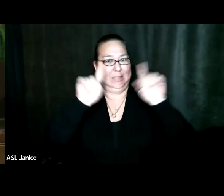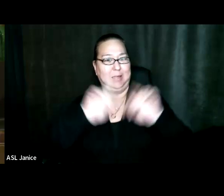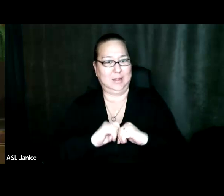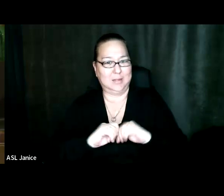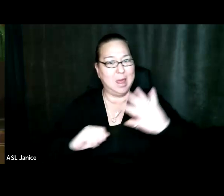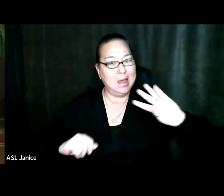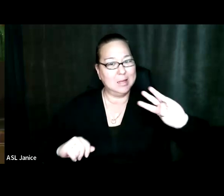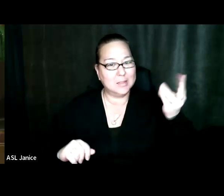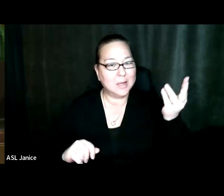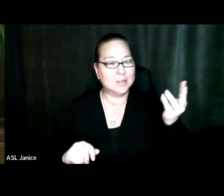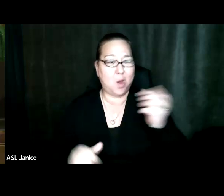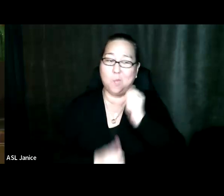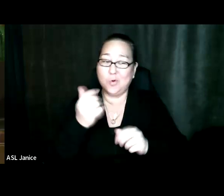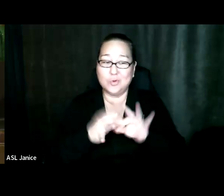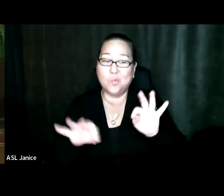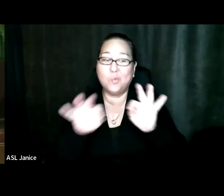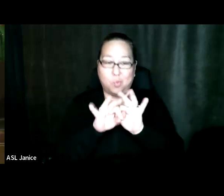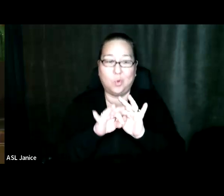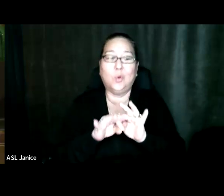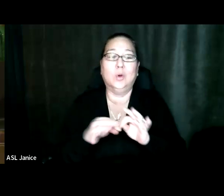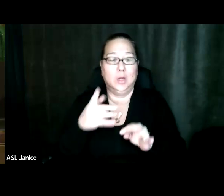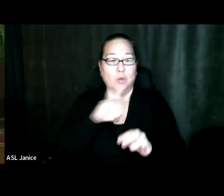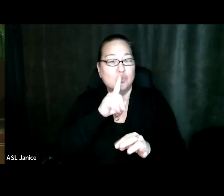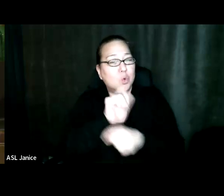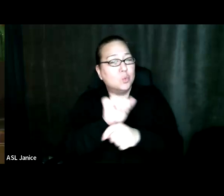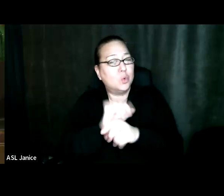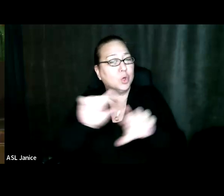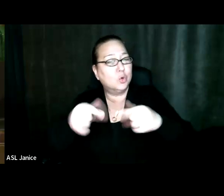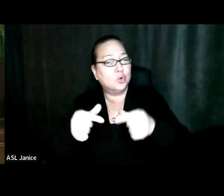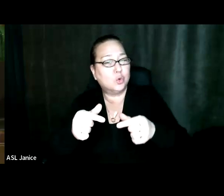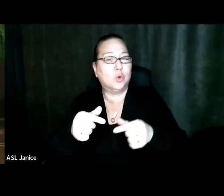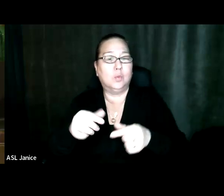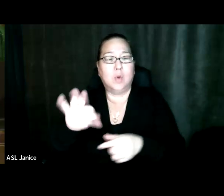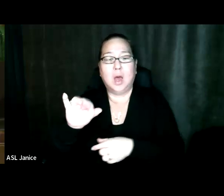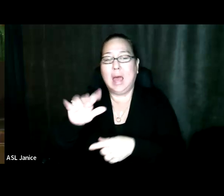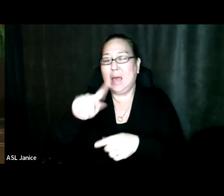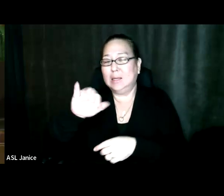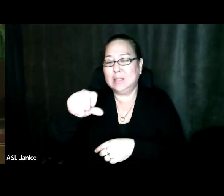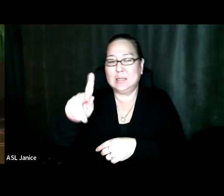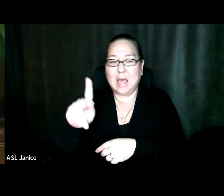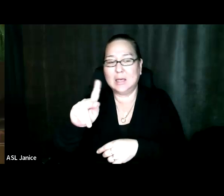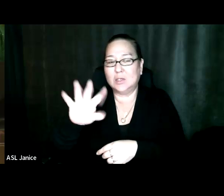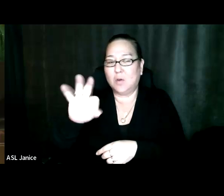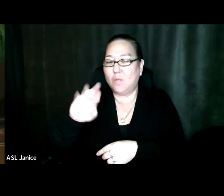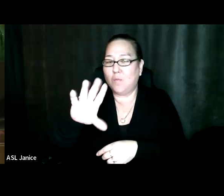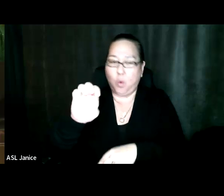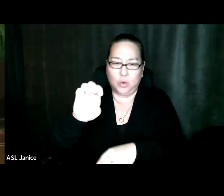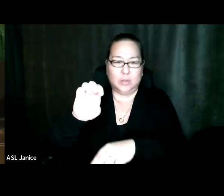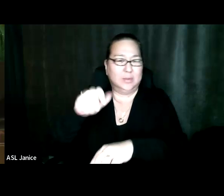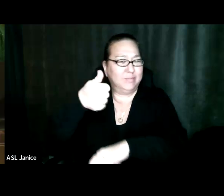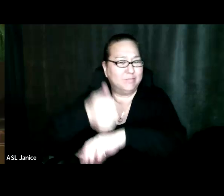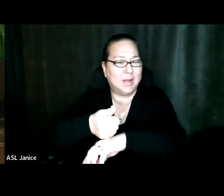the number and percentages of Black, Latino, Asian, and language-specific proficient teachers, including